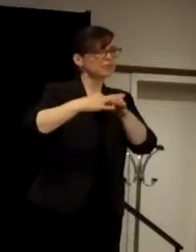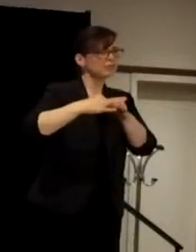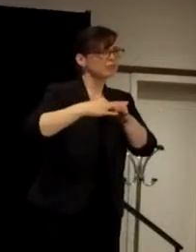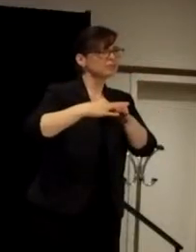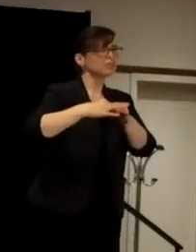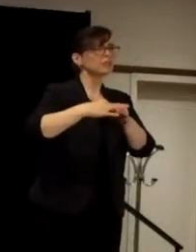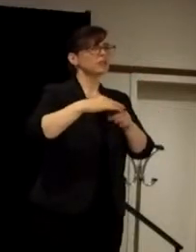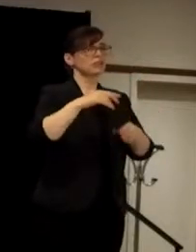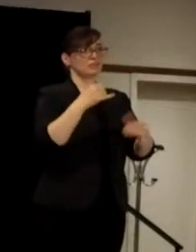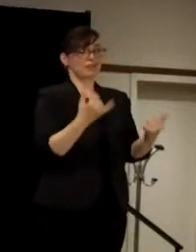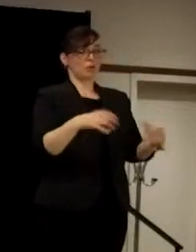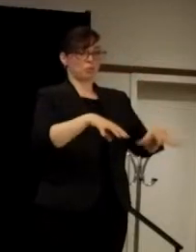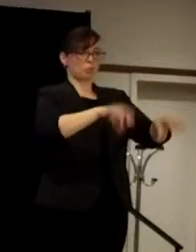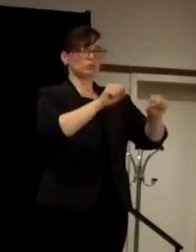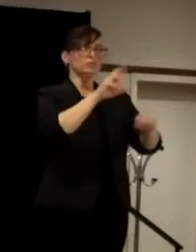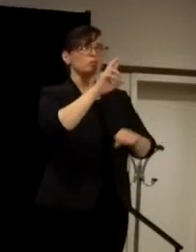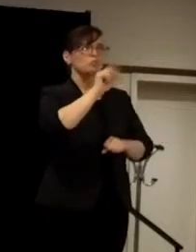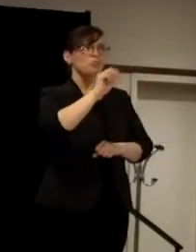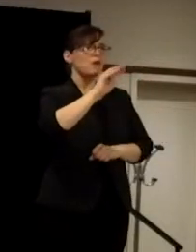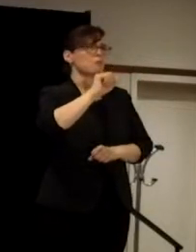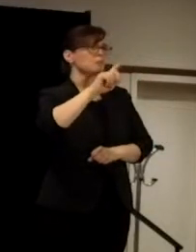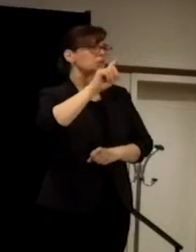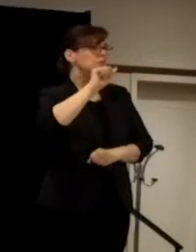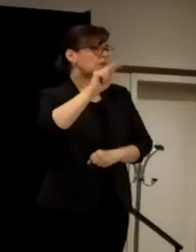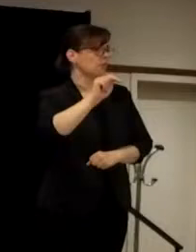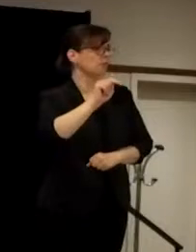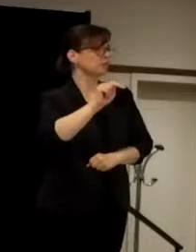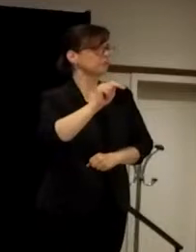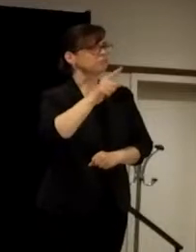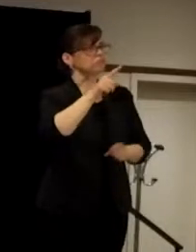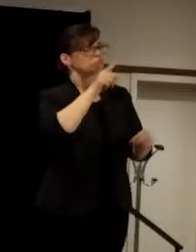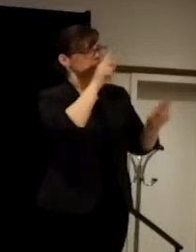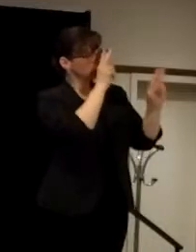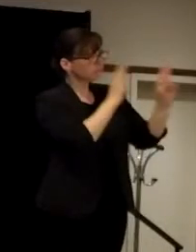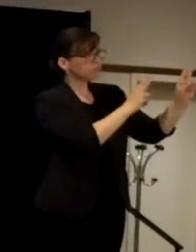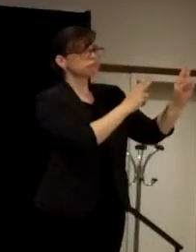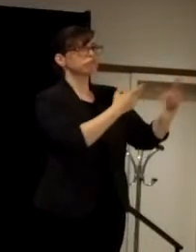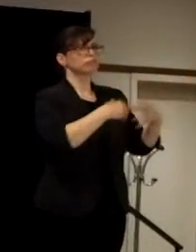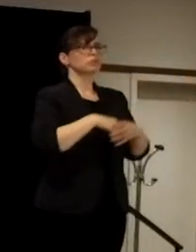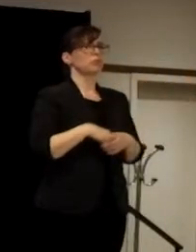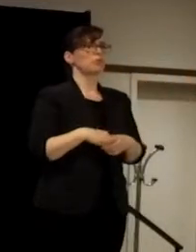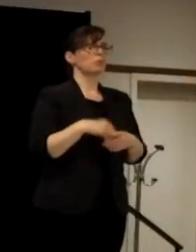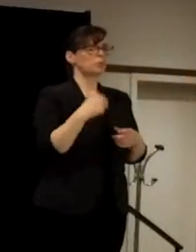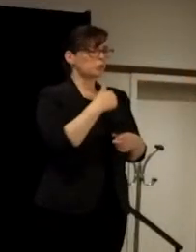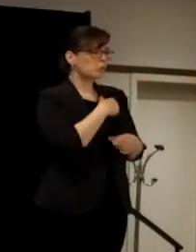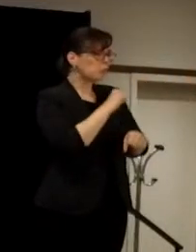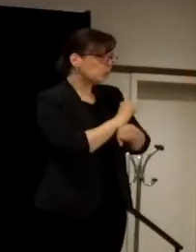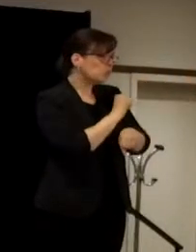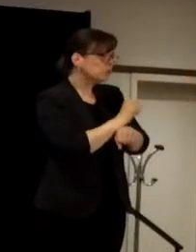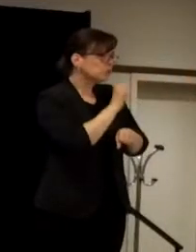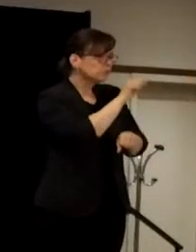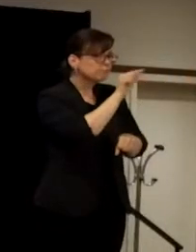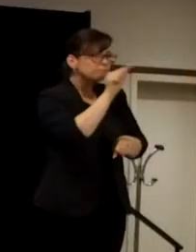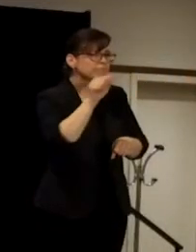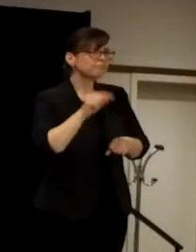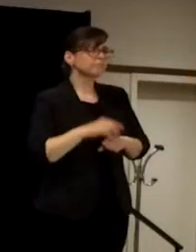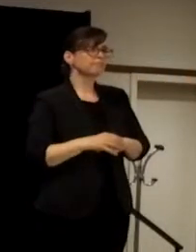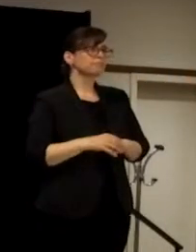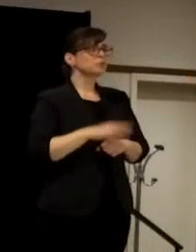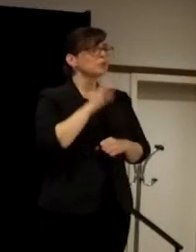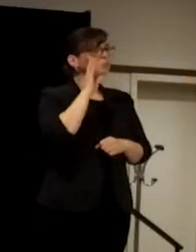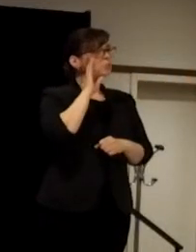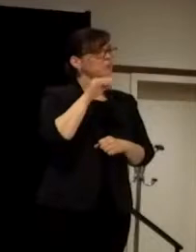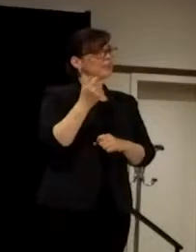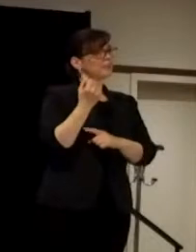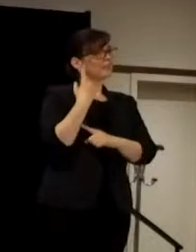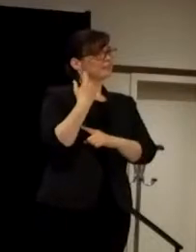at sundown. I know last year was challenging and mosques were closed, but now we are beginning to